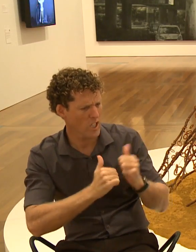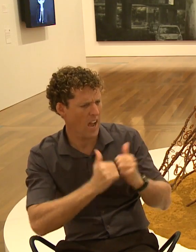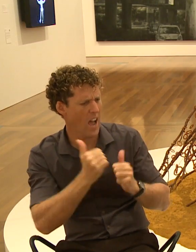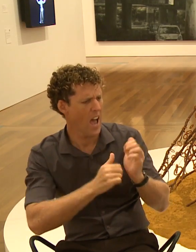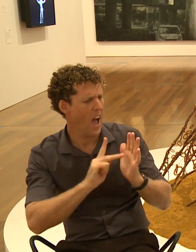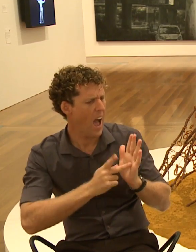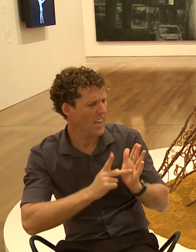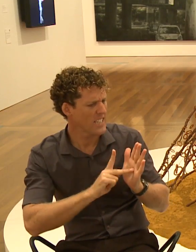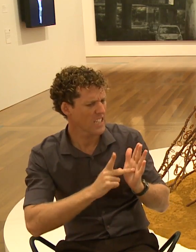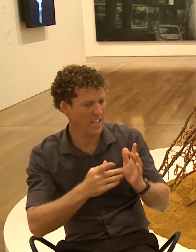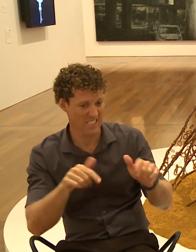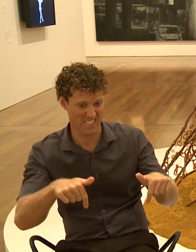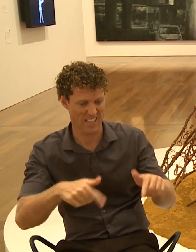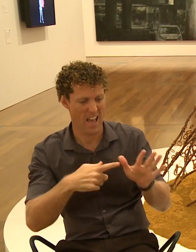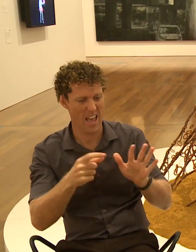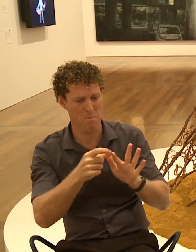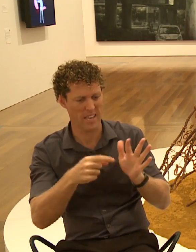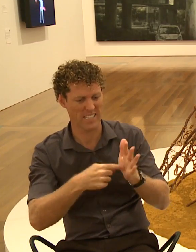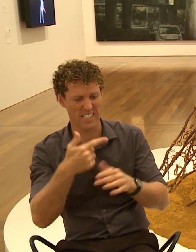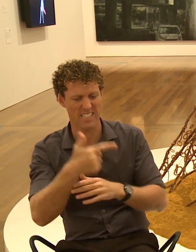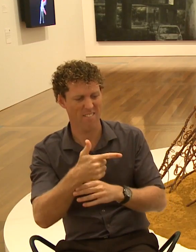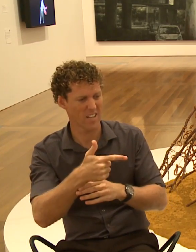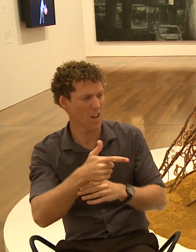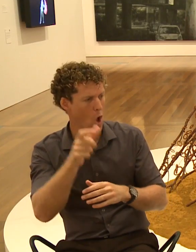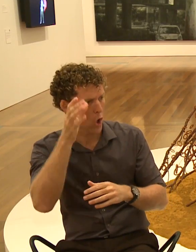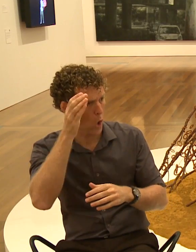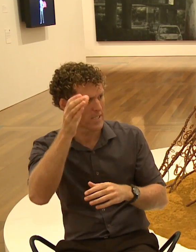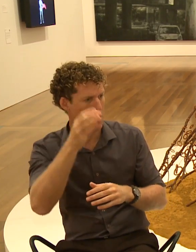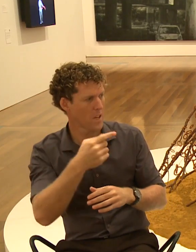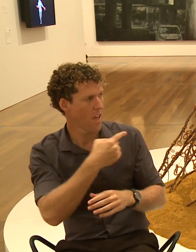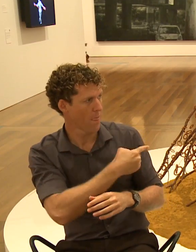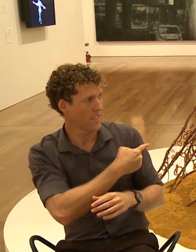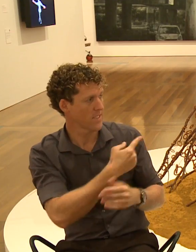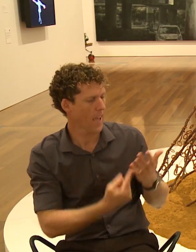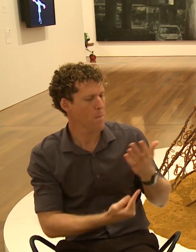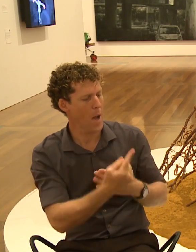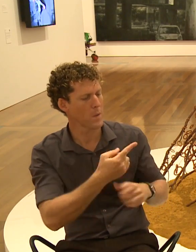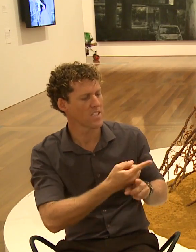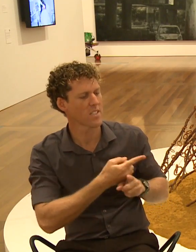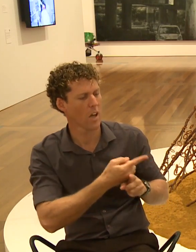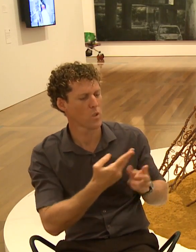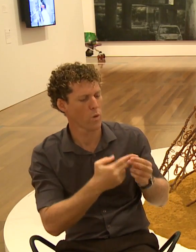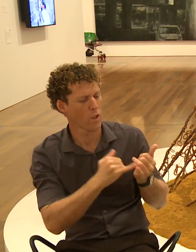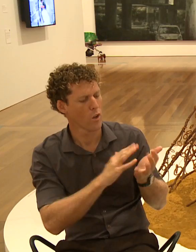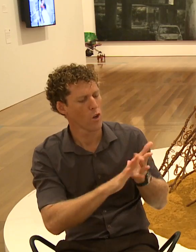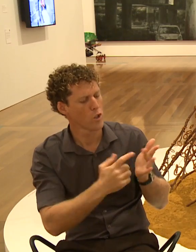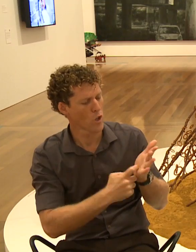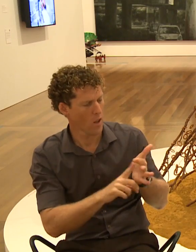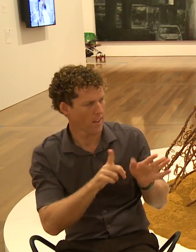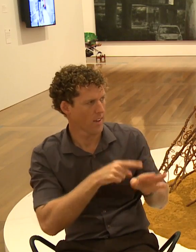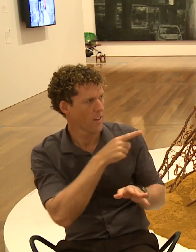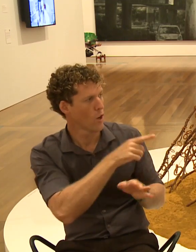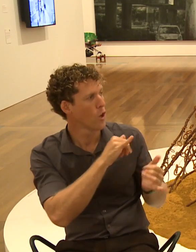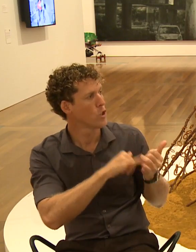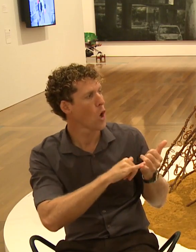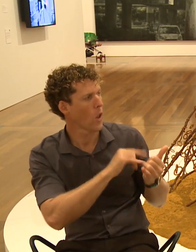the APT 7 concept, this idea came up in discussion with Shirley. Shirley came to the gallery